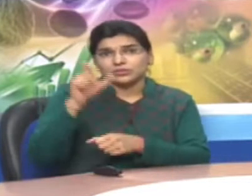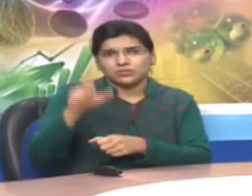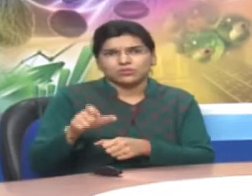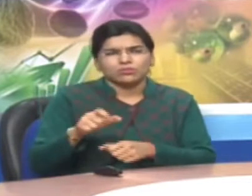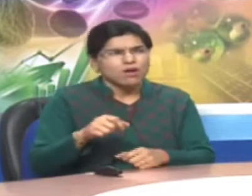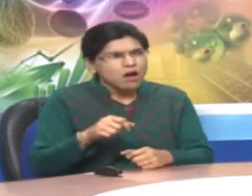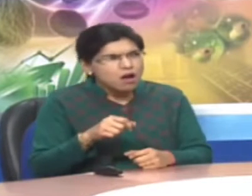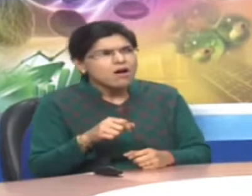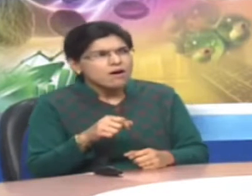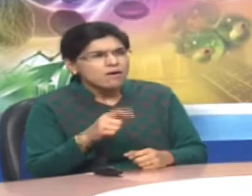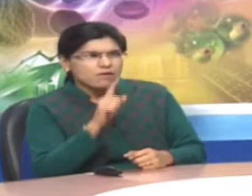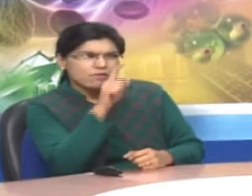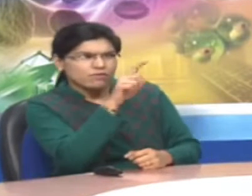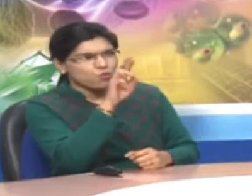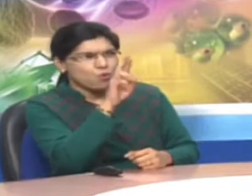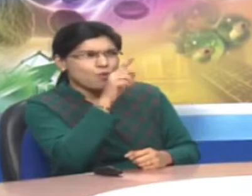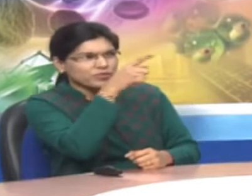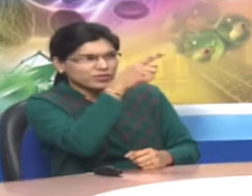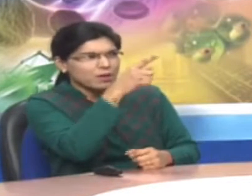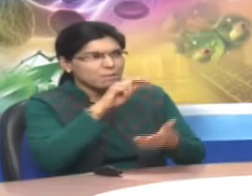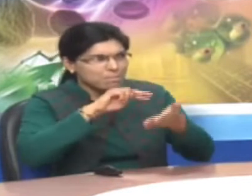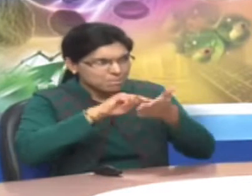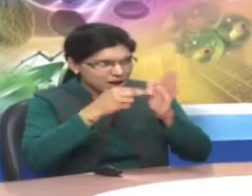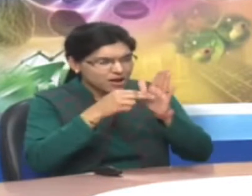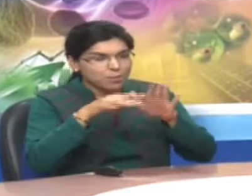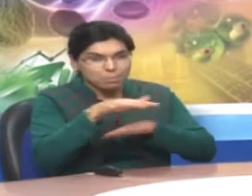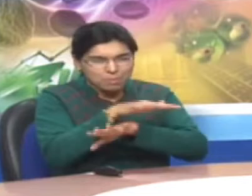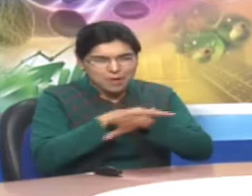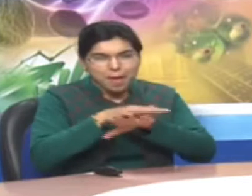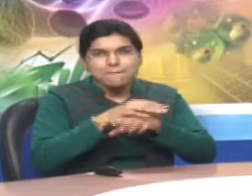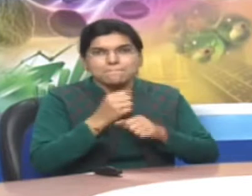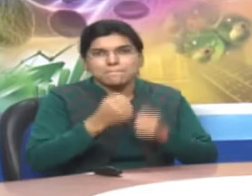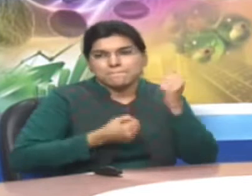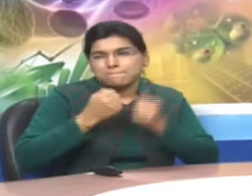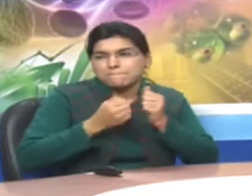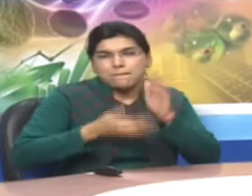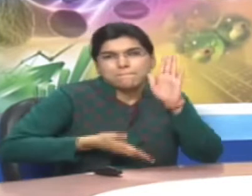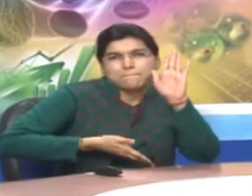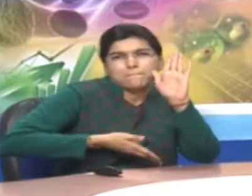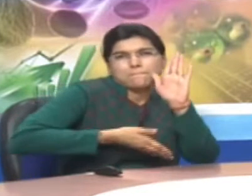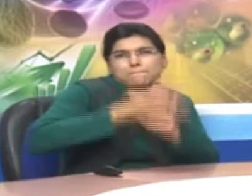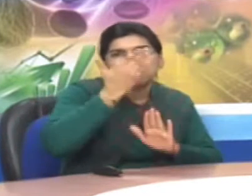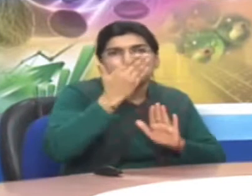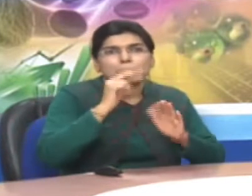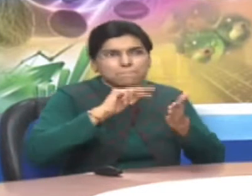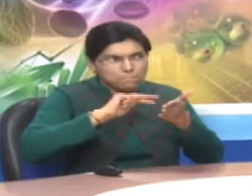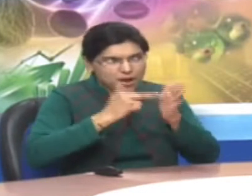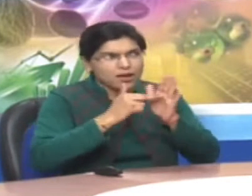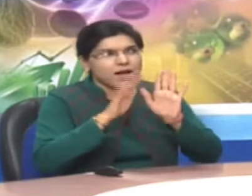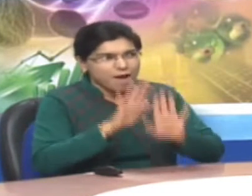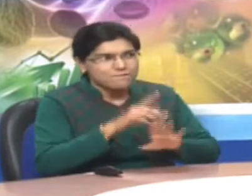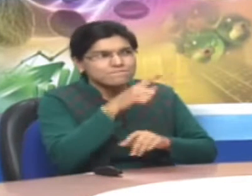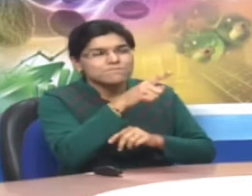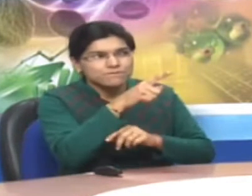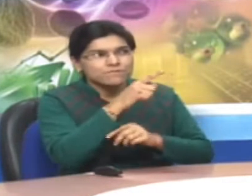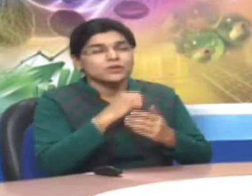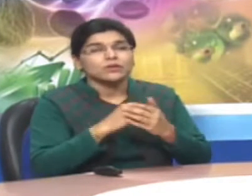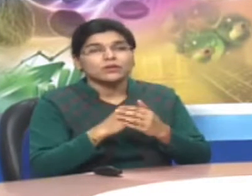Gerard says, your idea is to elude that police by